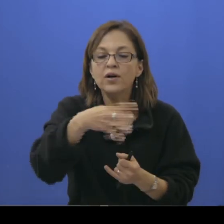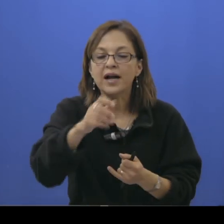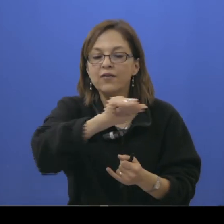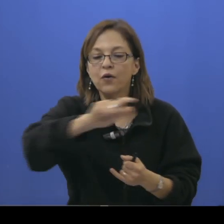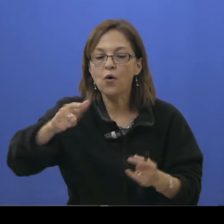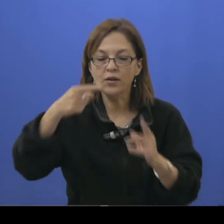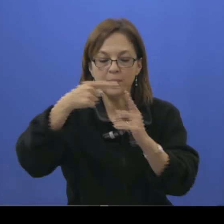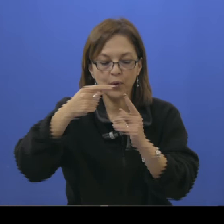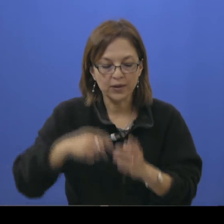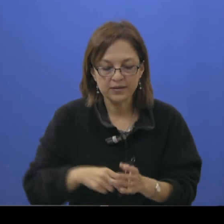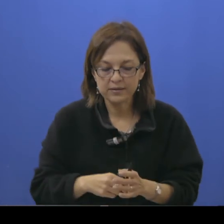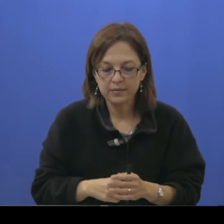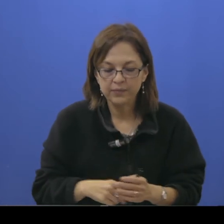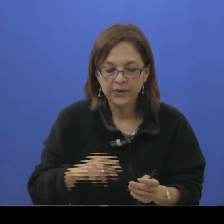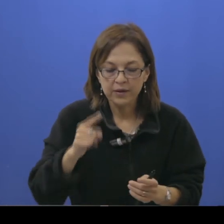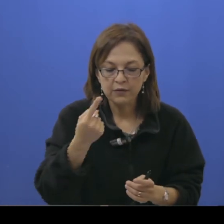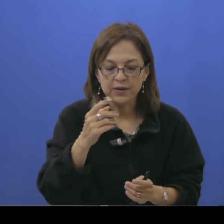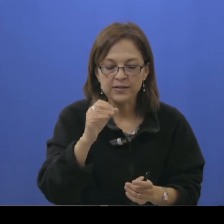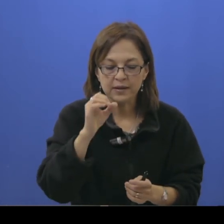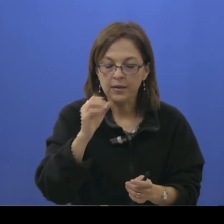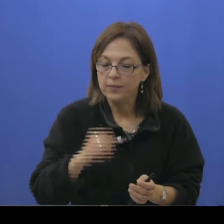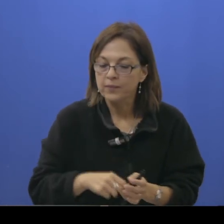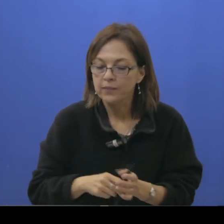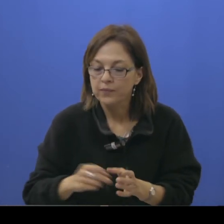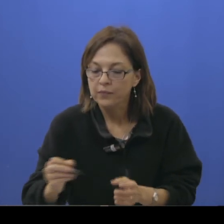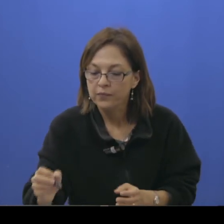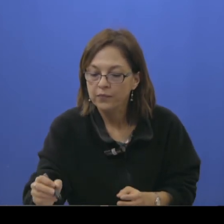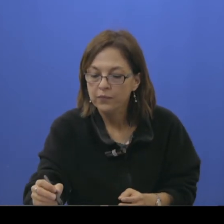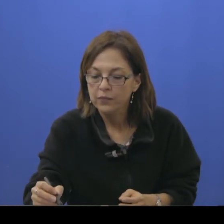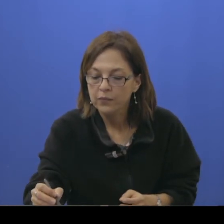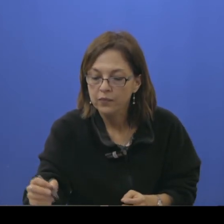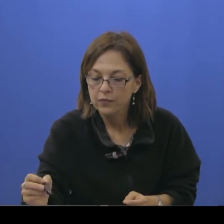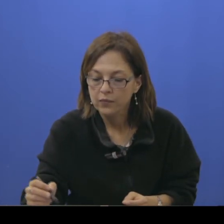Now graph all the points. First